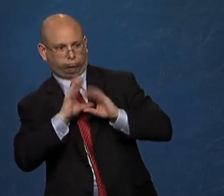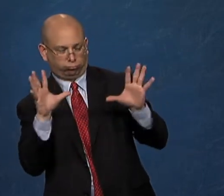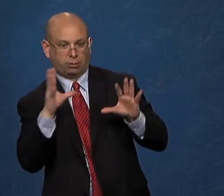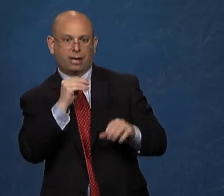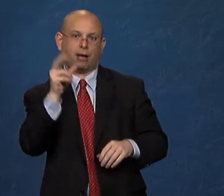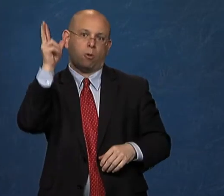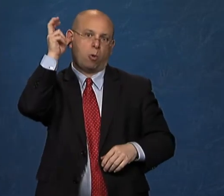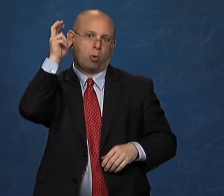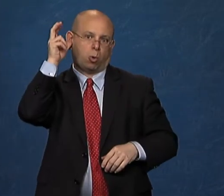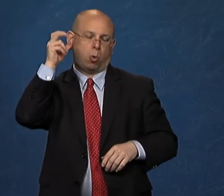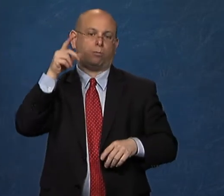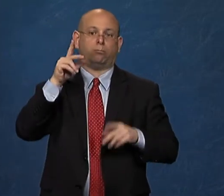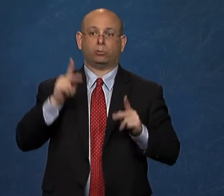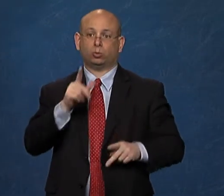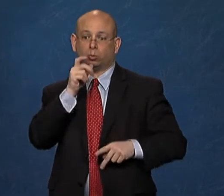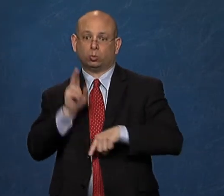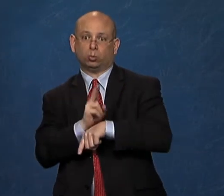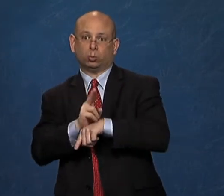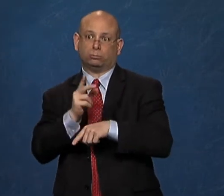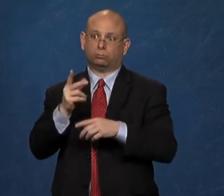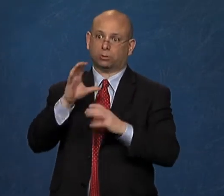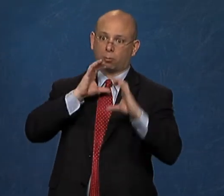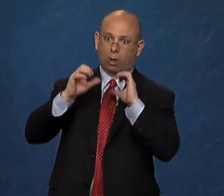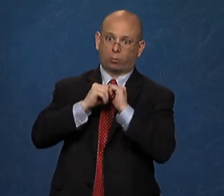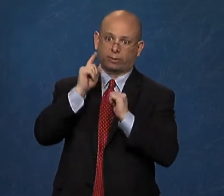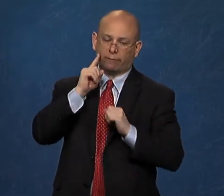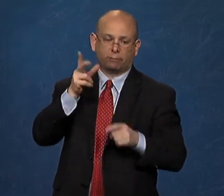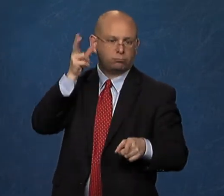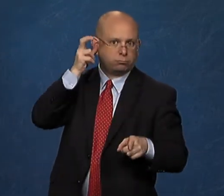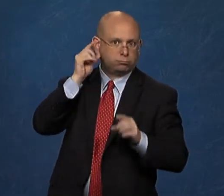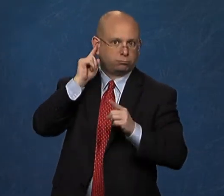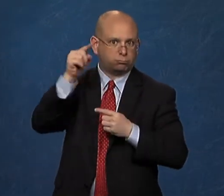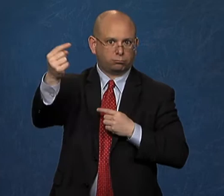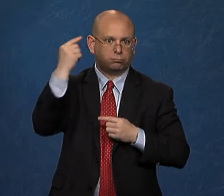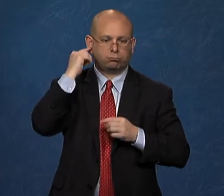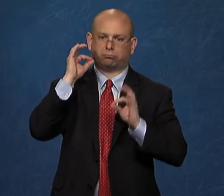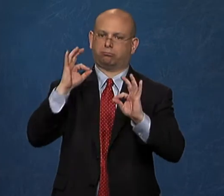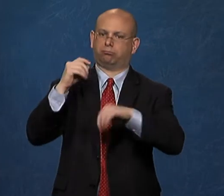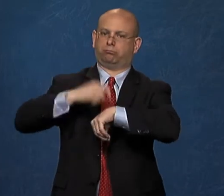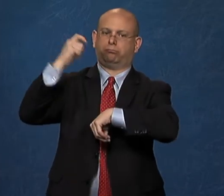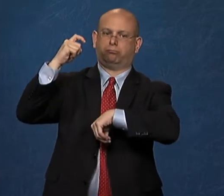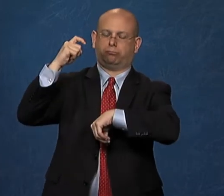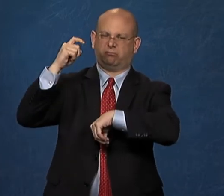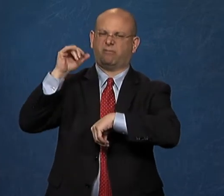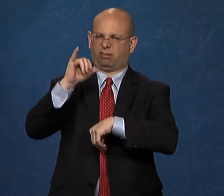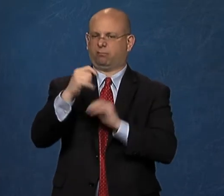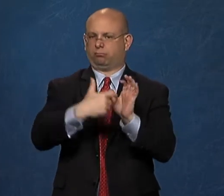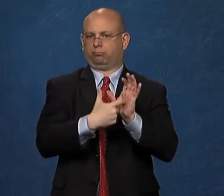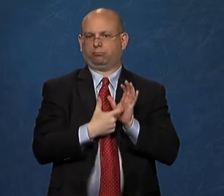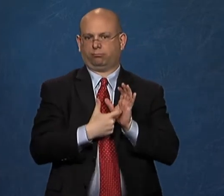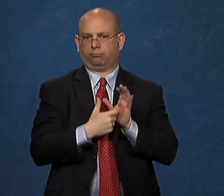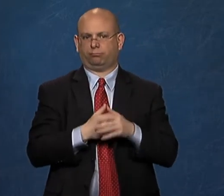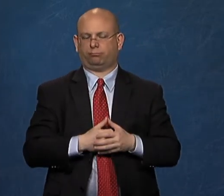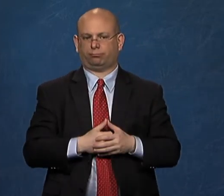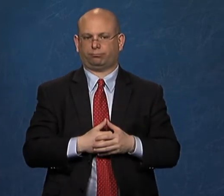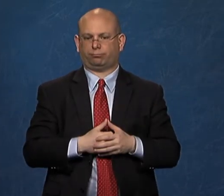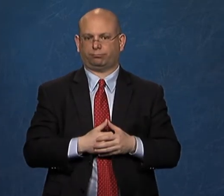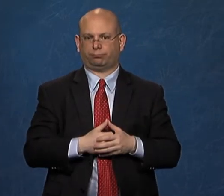to communicate and see and hear clearly enough, as well as the person on the other end. The deaf person has to be able to see enough, and the audio channel also has